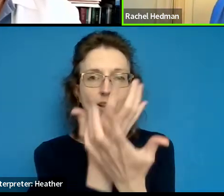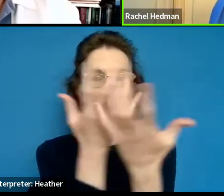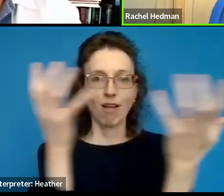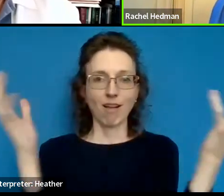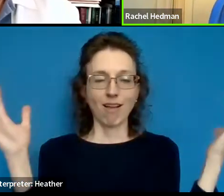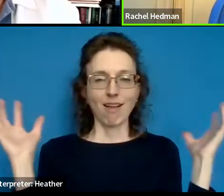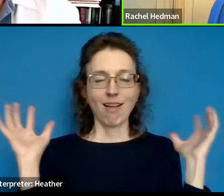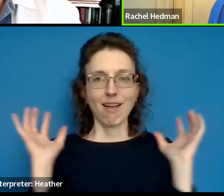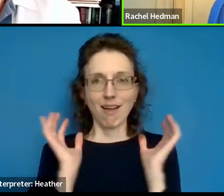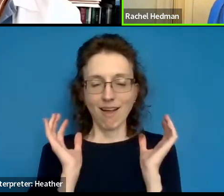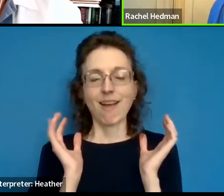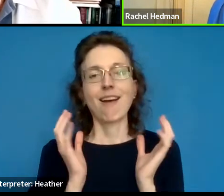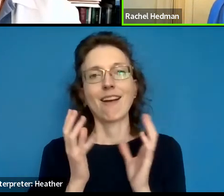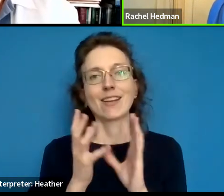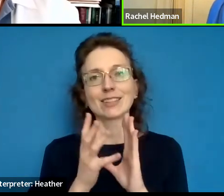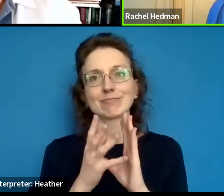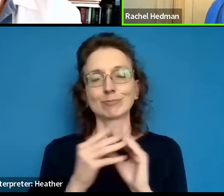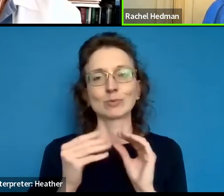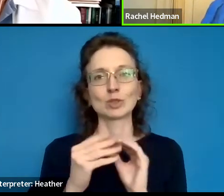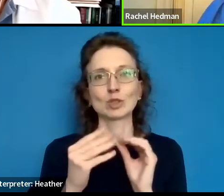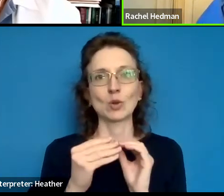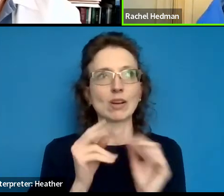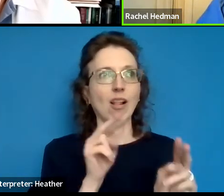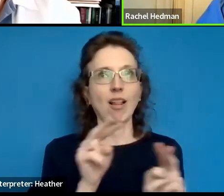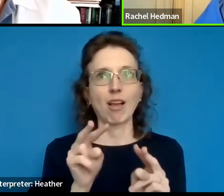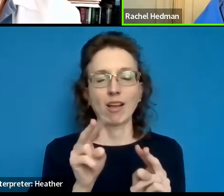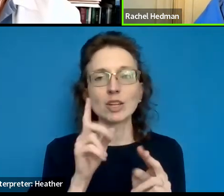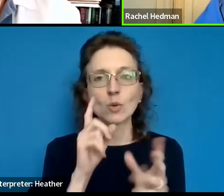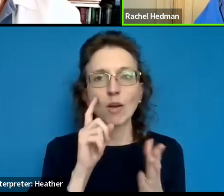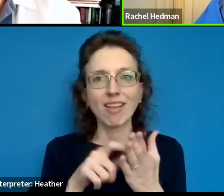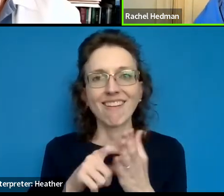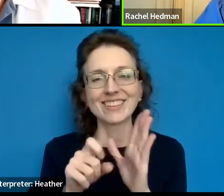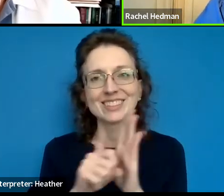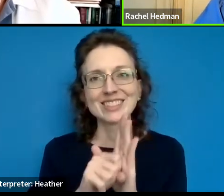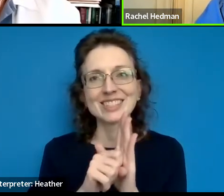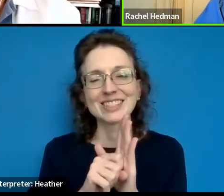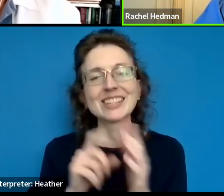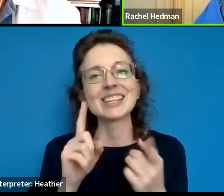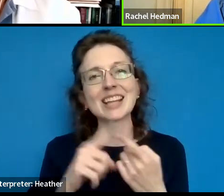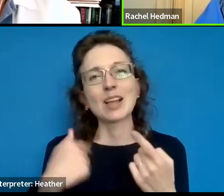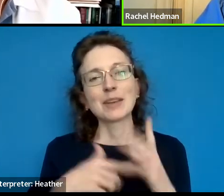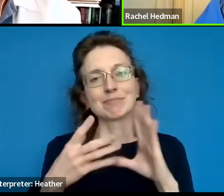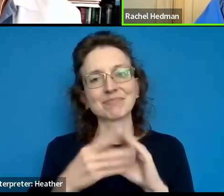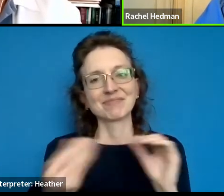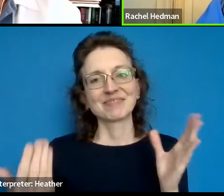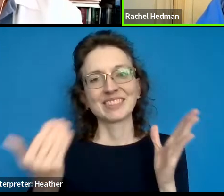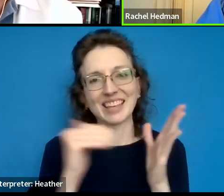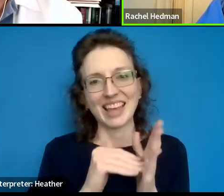you'll have more symbols and stories around you than you thought. Until we tell again.